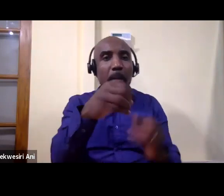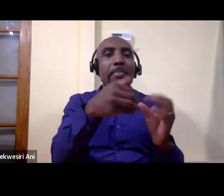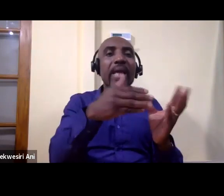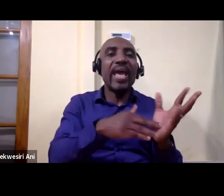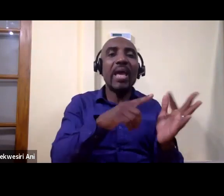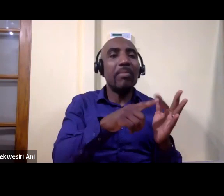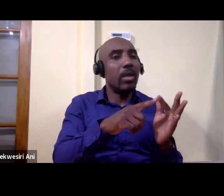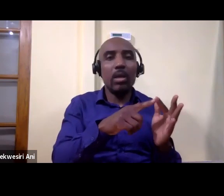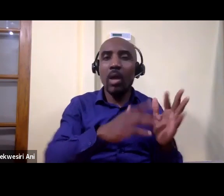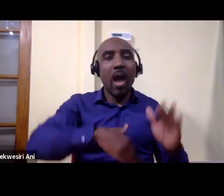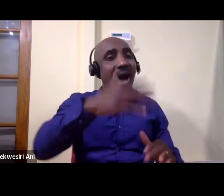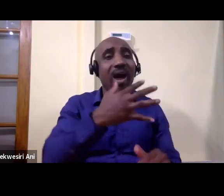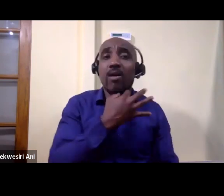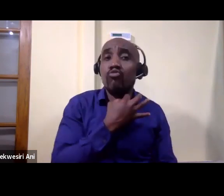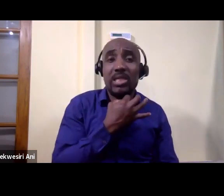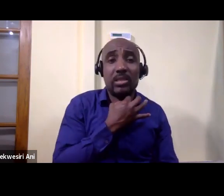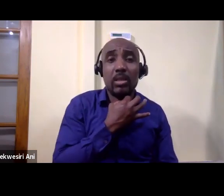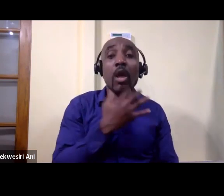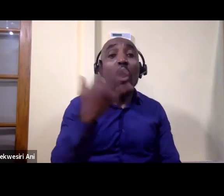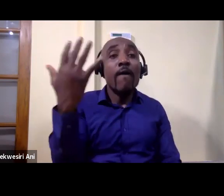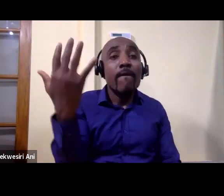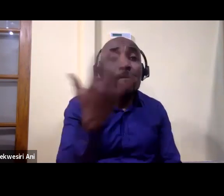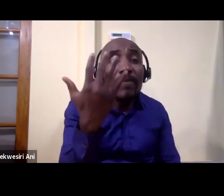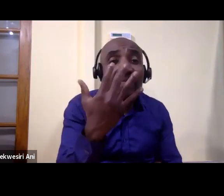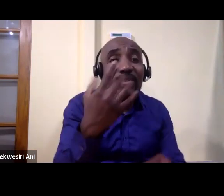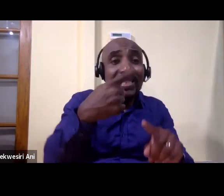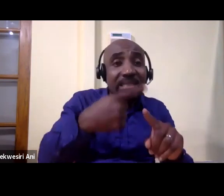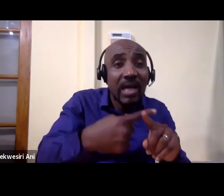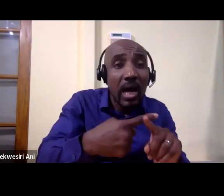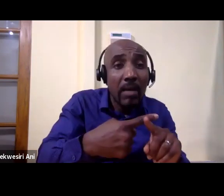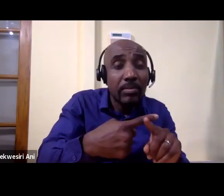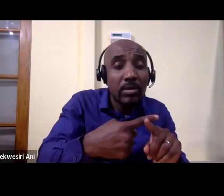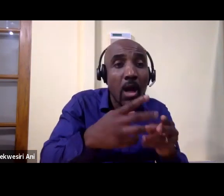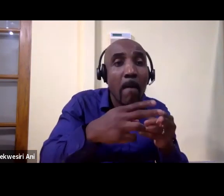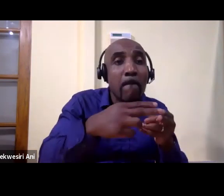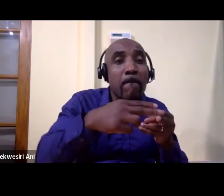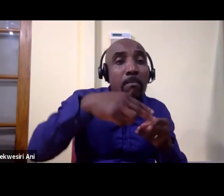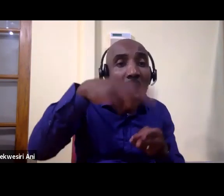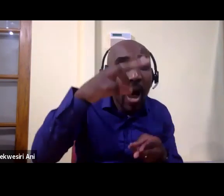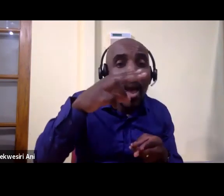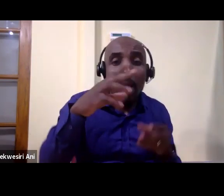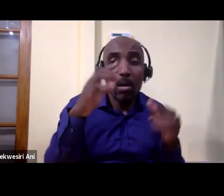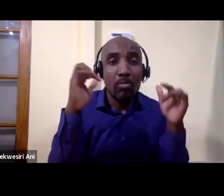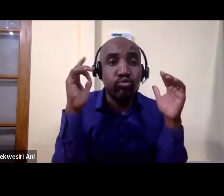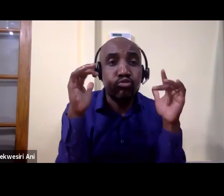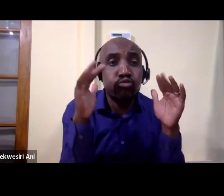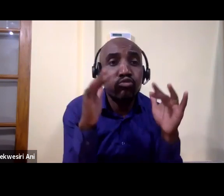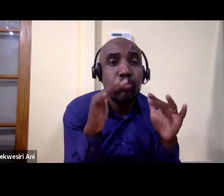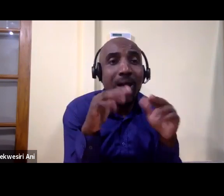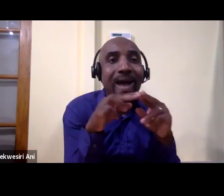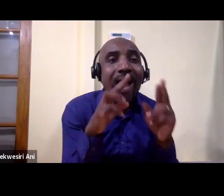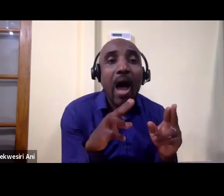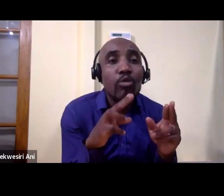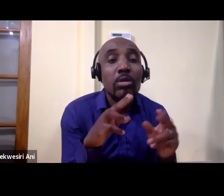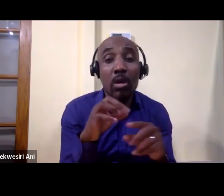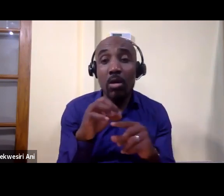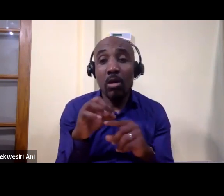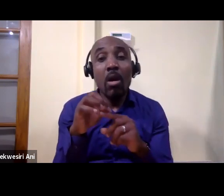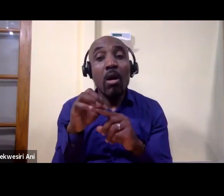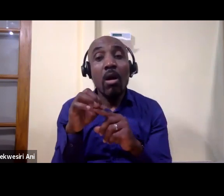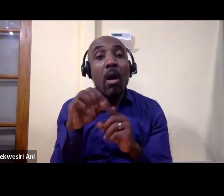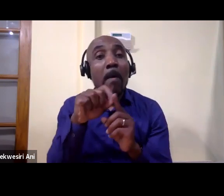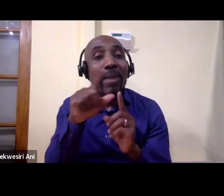families 15 times more likely to experience overcrowding in their house than white British households. Pakistanis 8 times, black